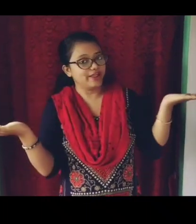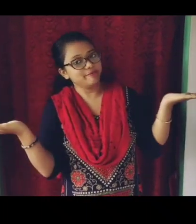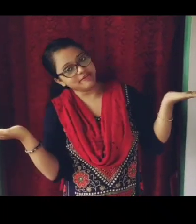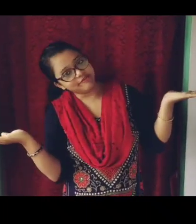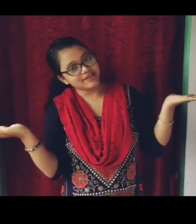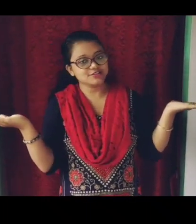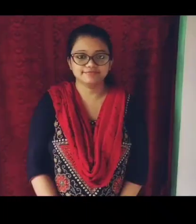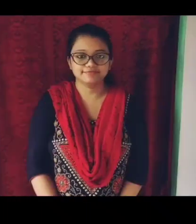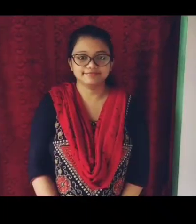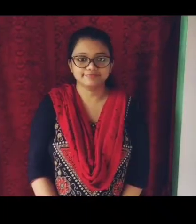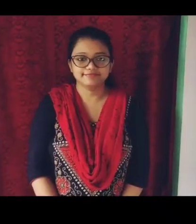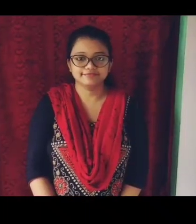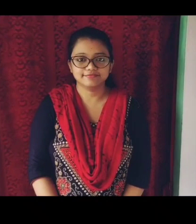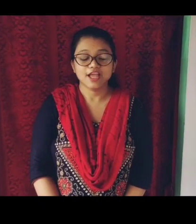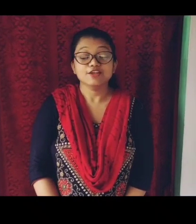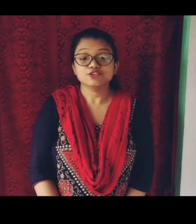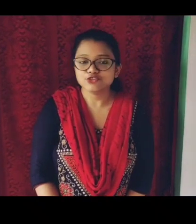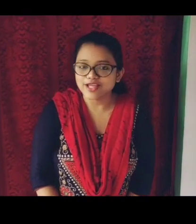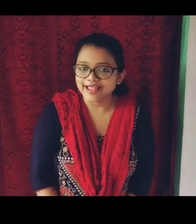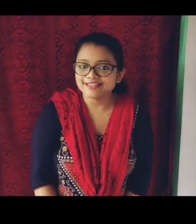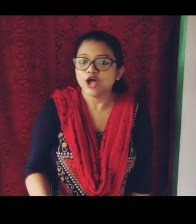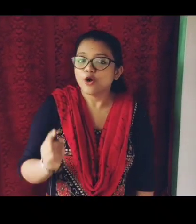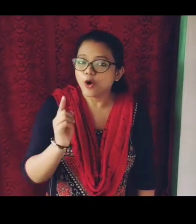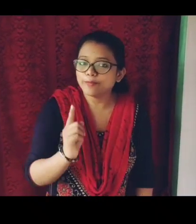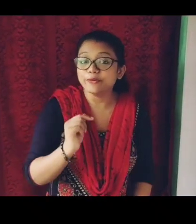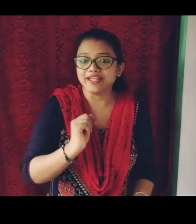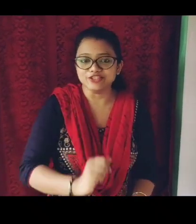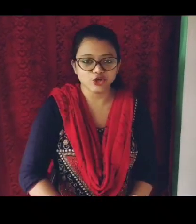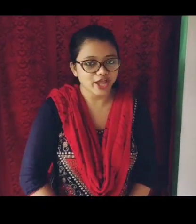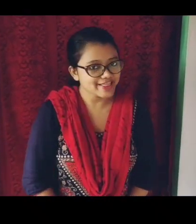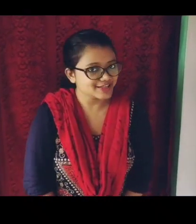mi, fa, sol. Students,